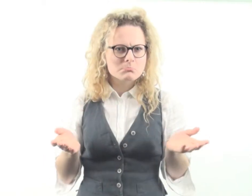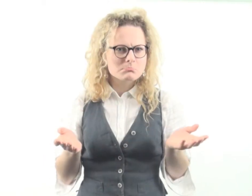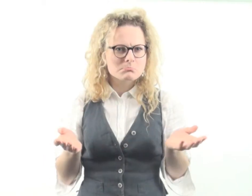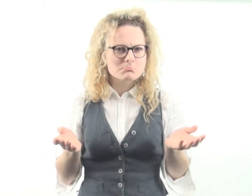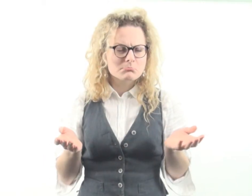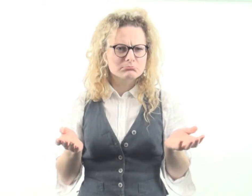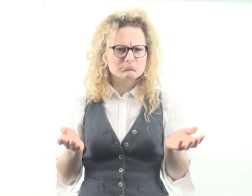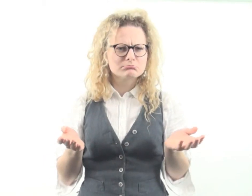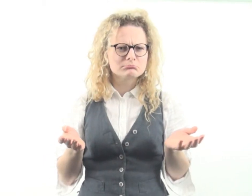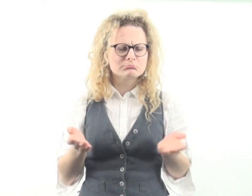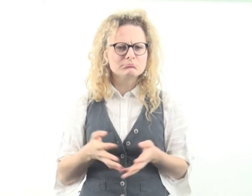support worker.